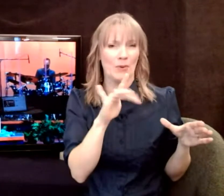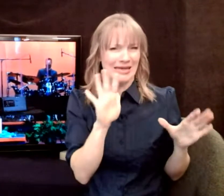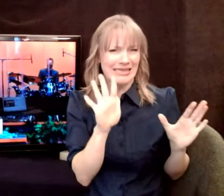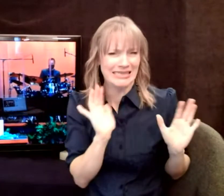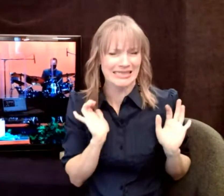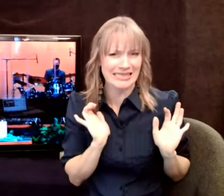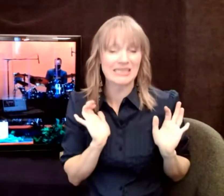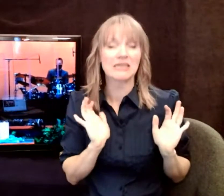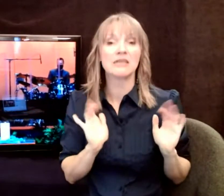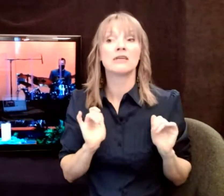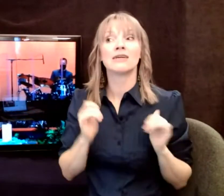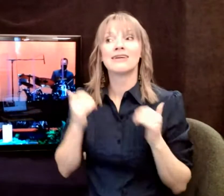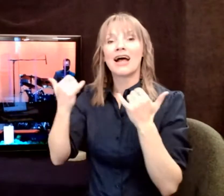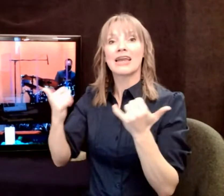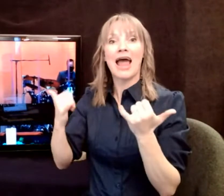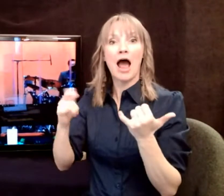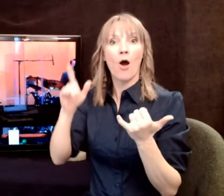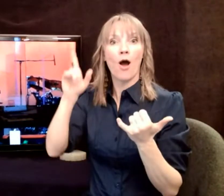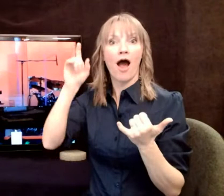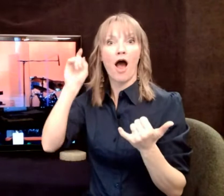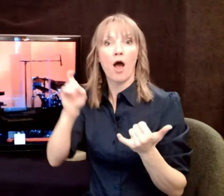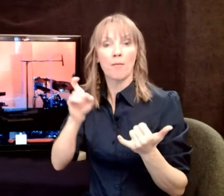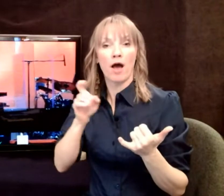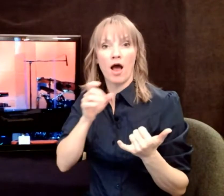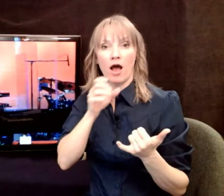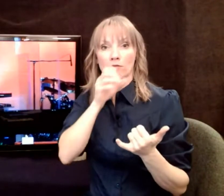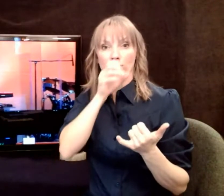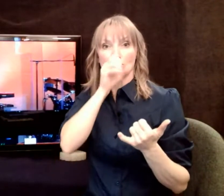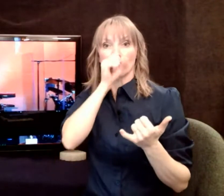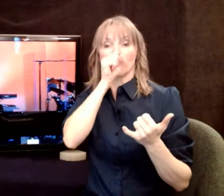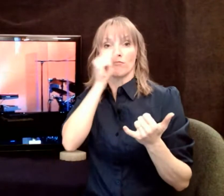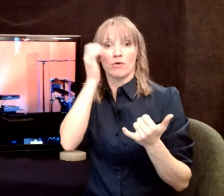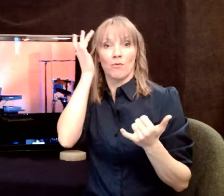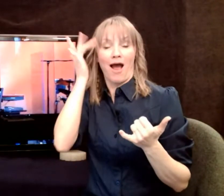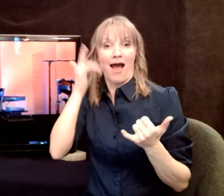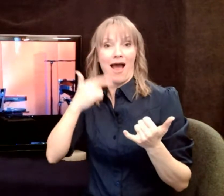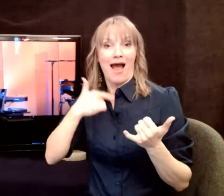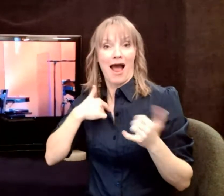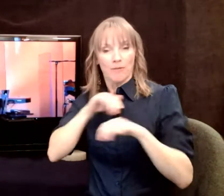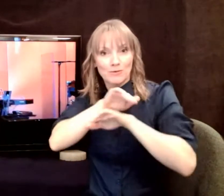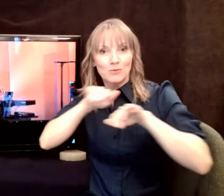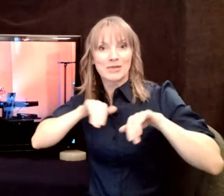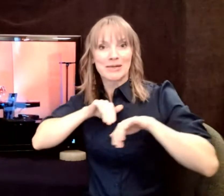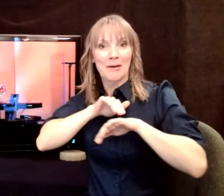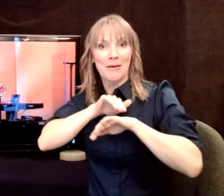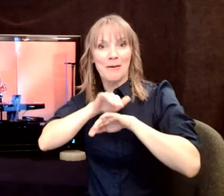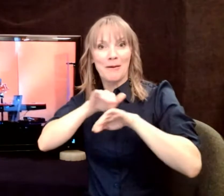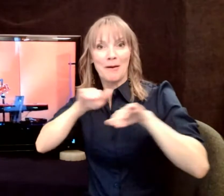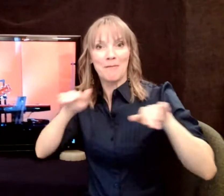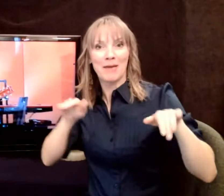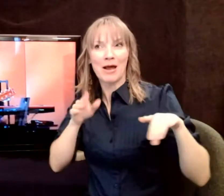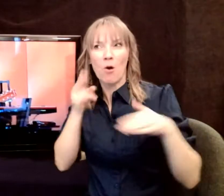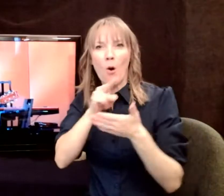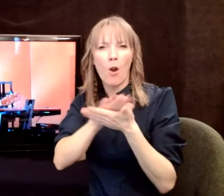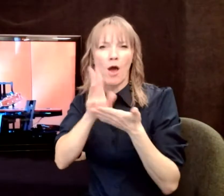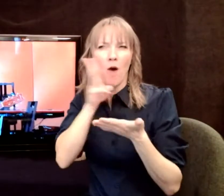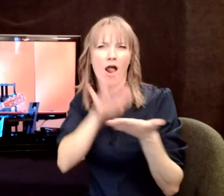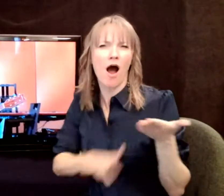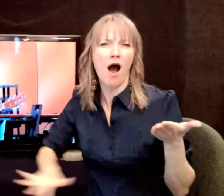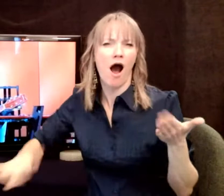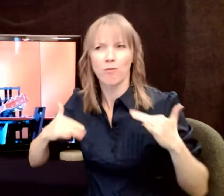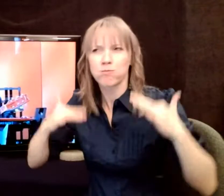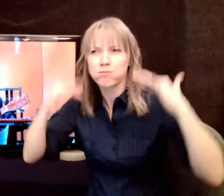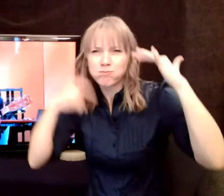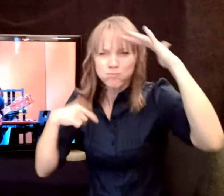gotta hold my breath, like I'm swimming in a sea of death. There used to be a world